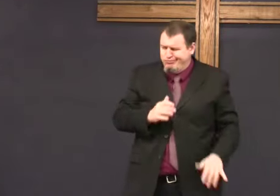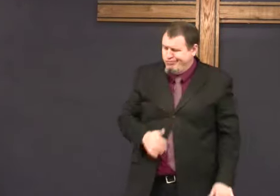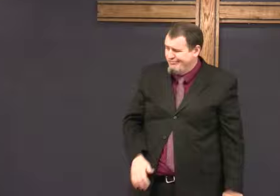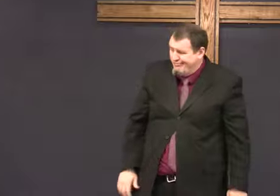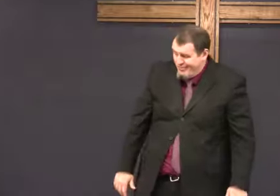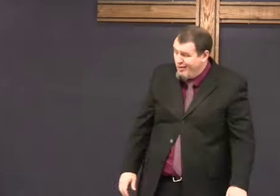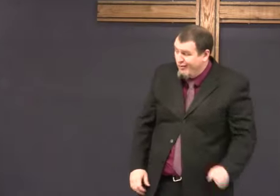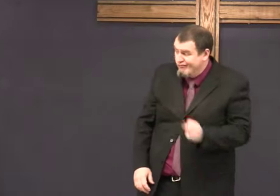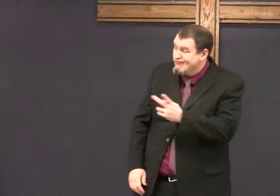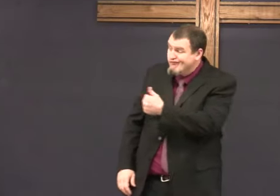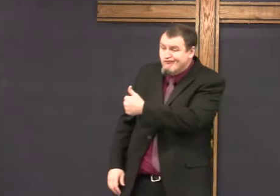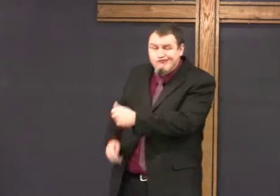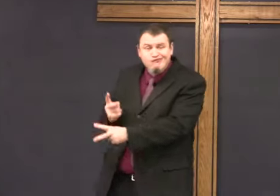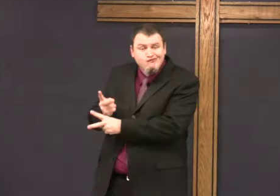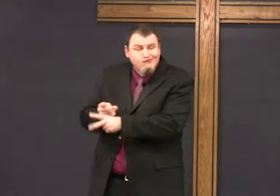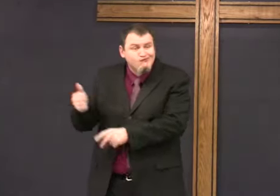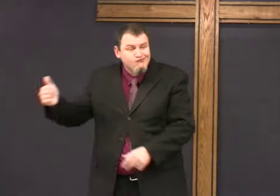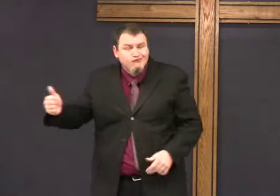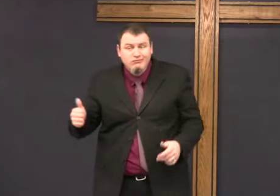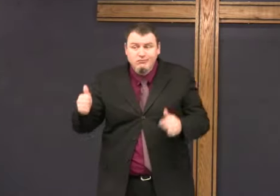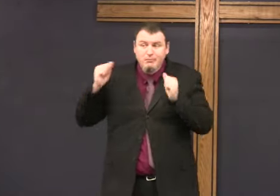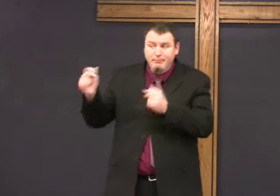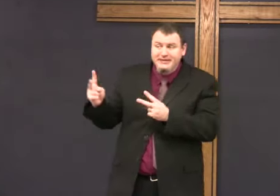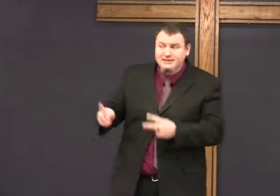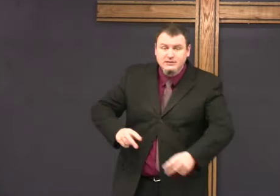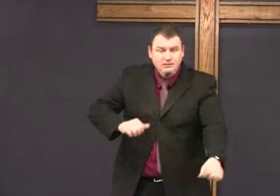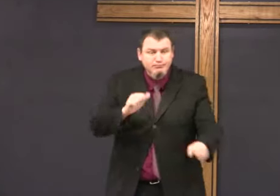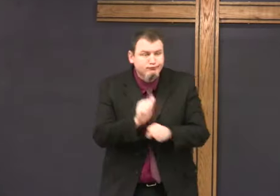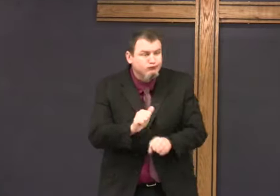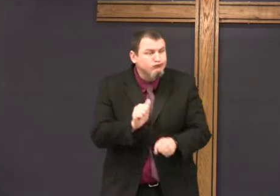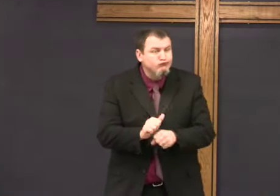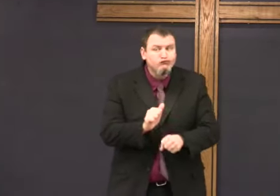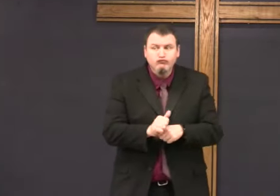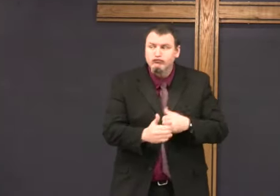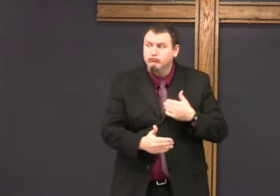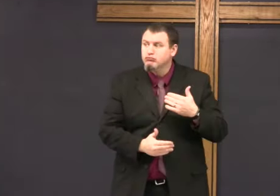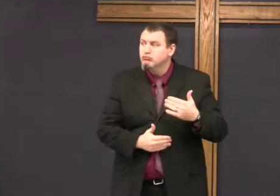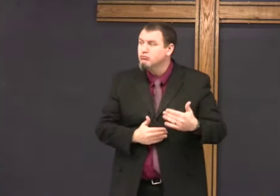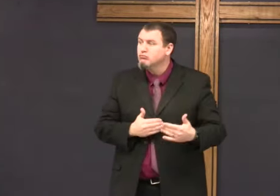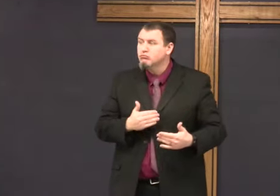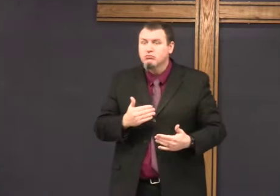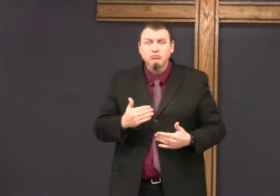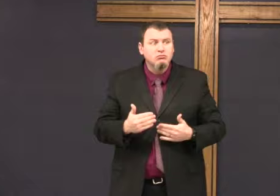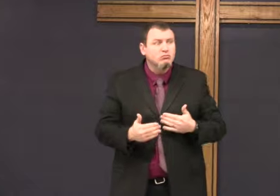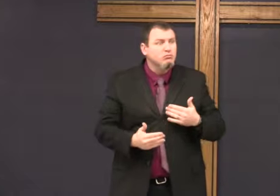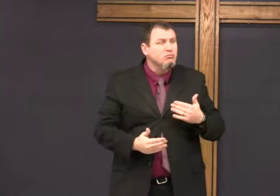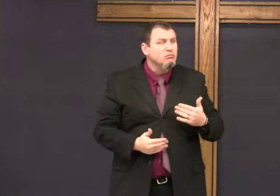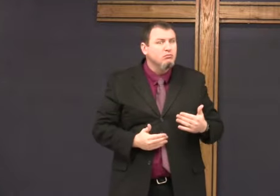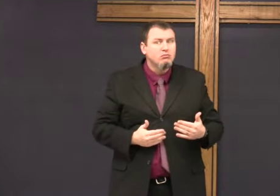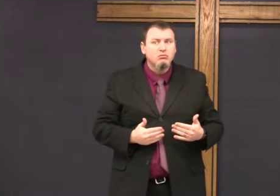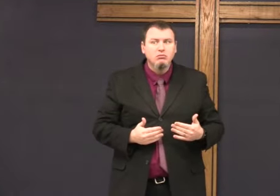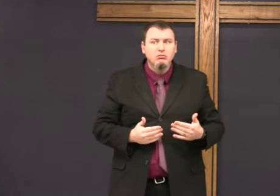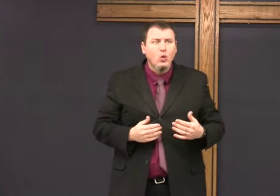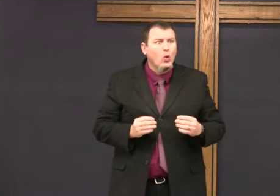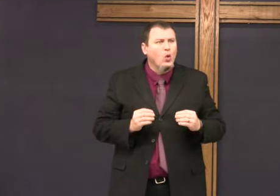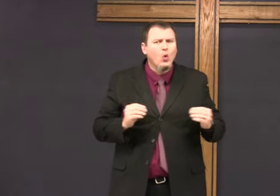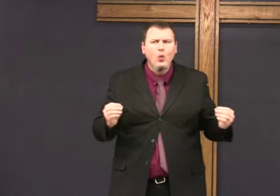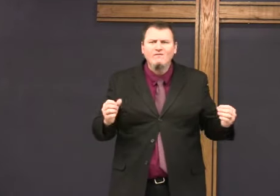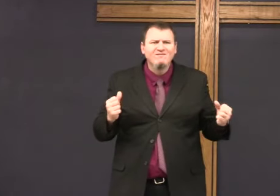working. He didn't become nervous or scared or worried about what they're going to go do. And he's like, well, I'm going to keep